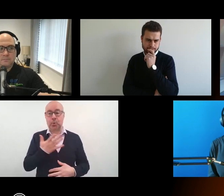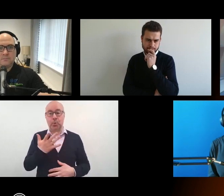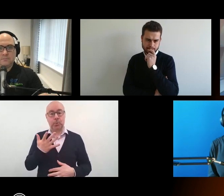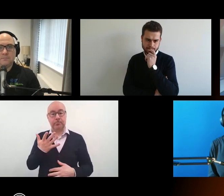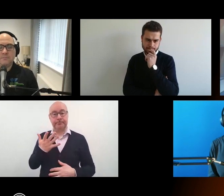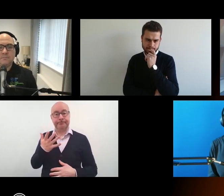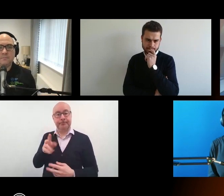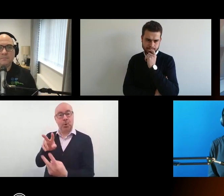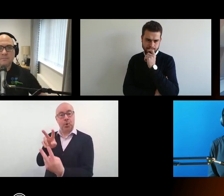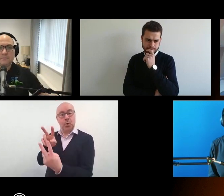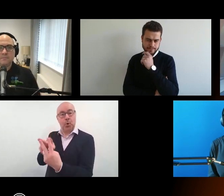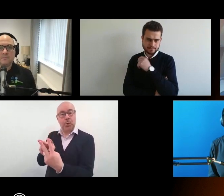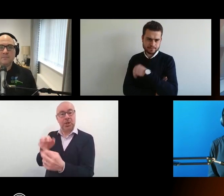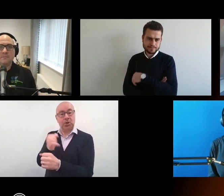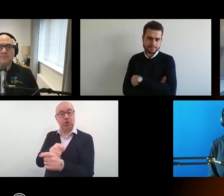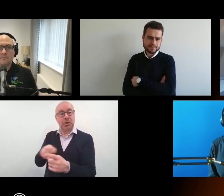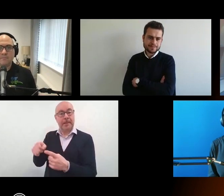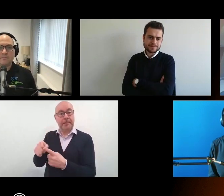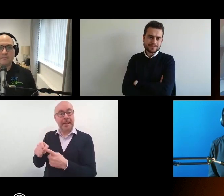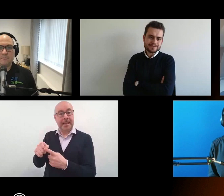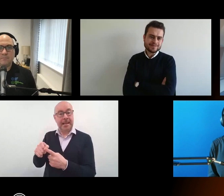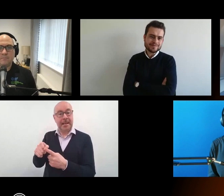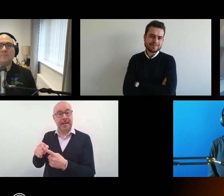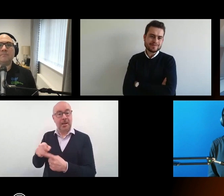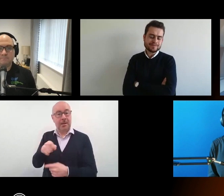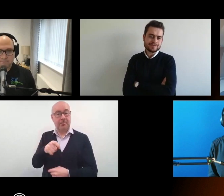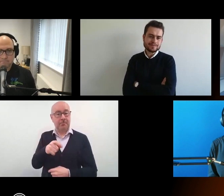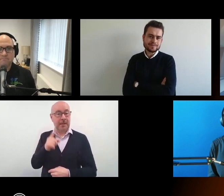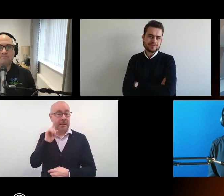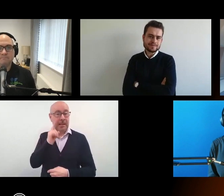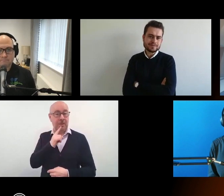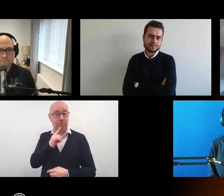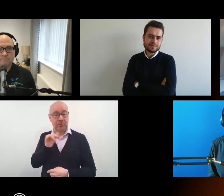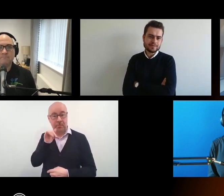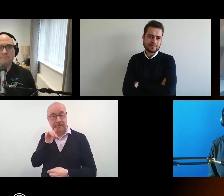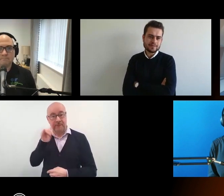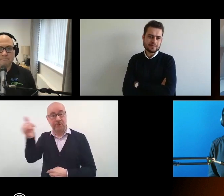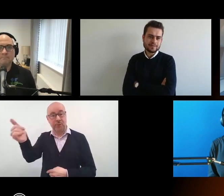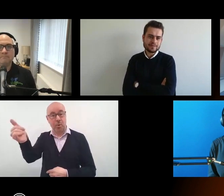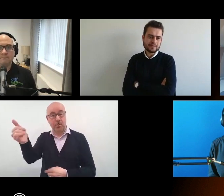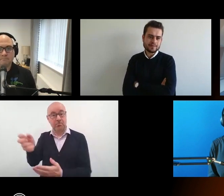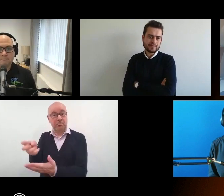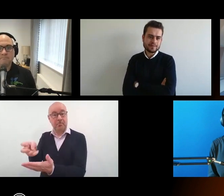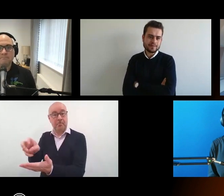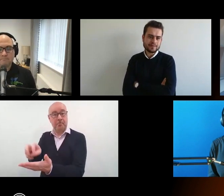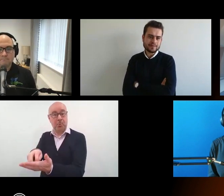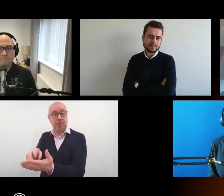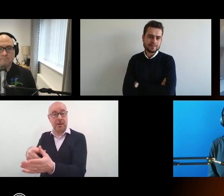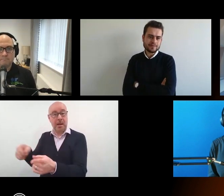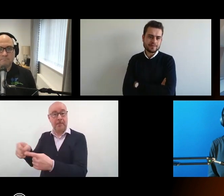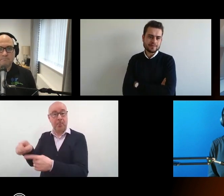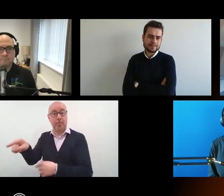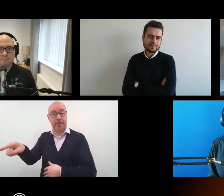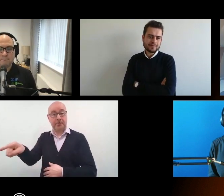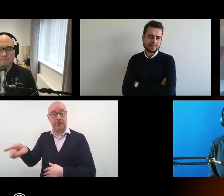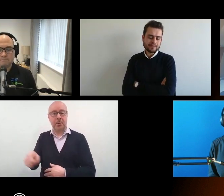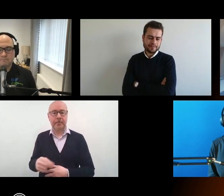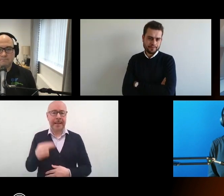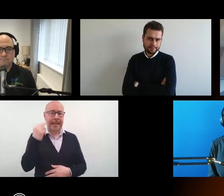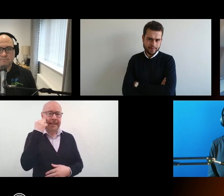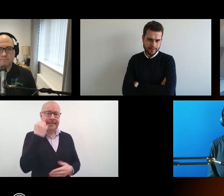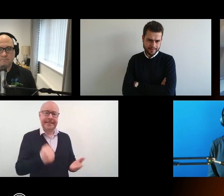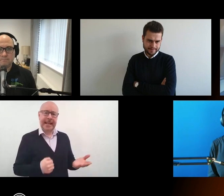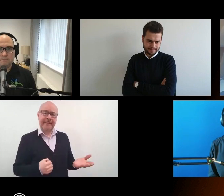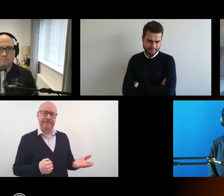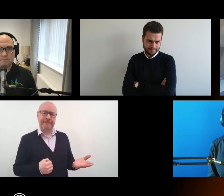would have to call up on the phone to make that appointment. If you're a deaf sign language user, how do you do that?